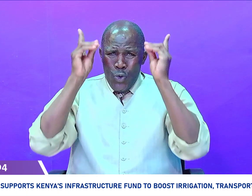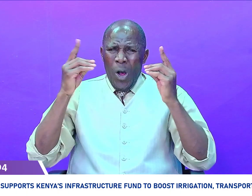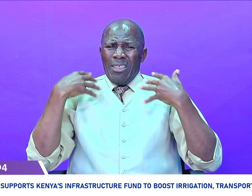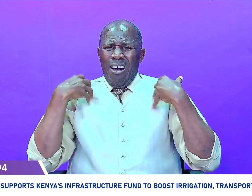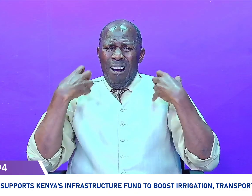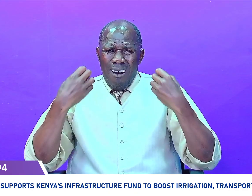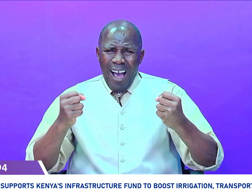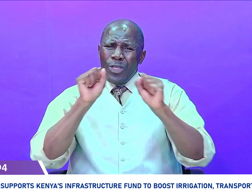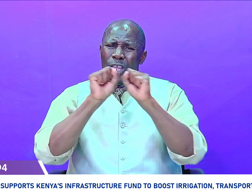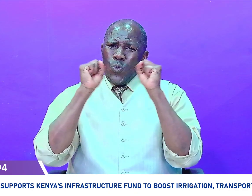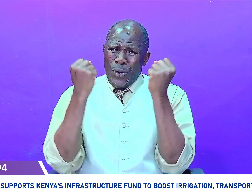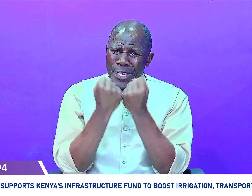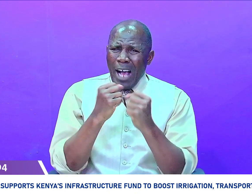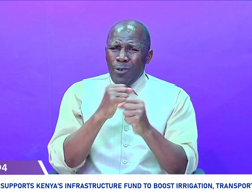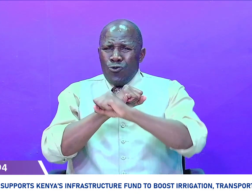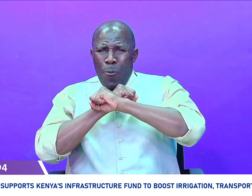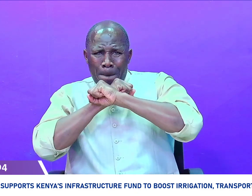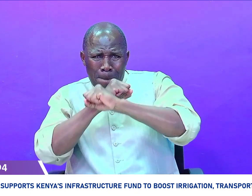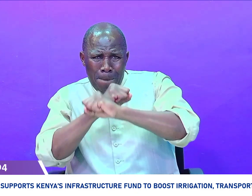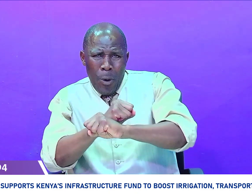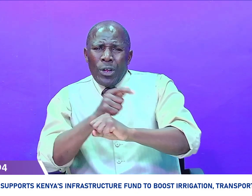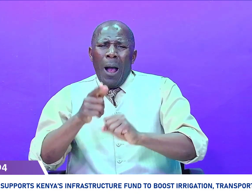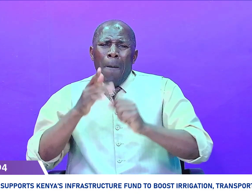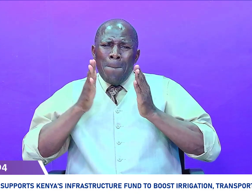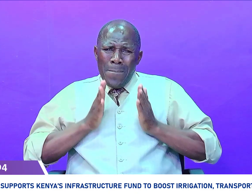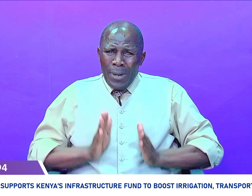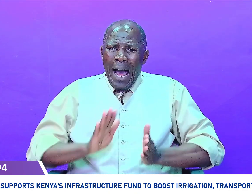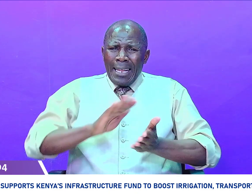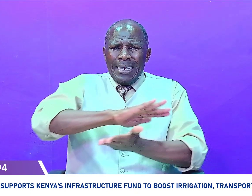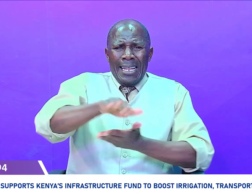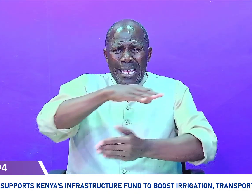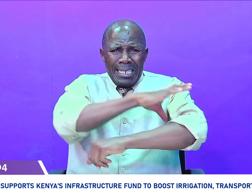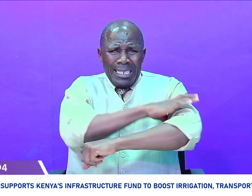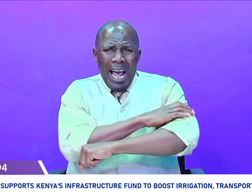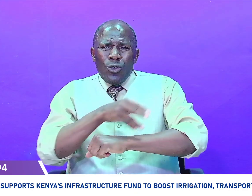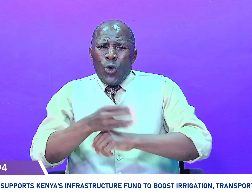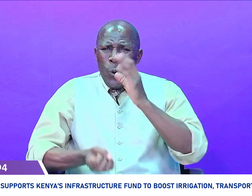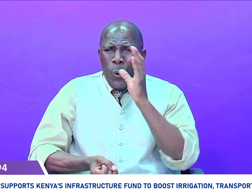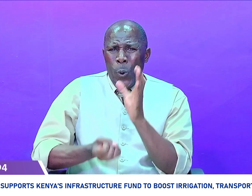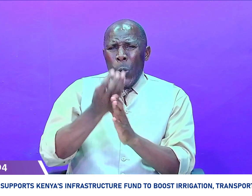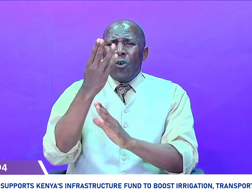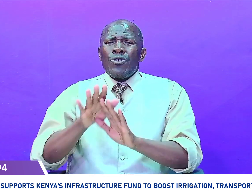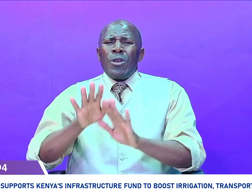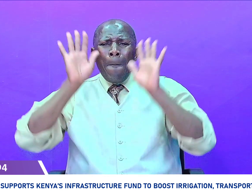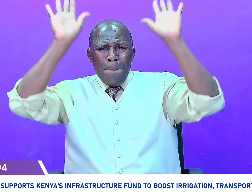including education, health, social protection, and human capital initiatives, emphasizing